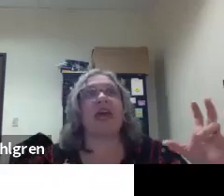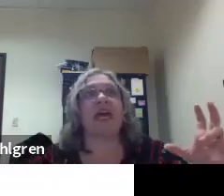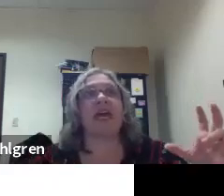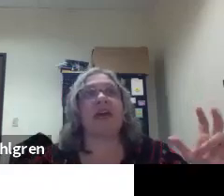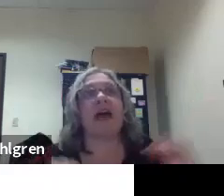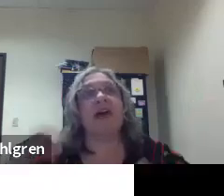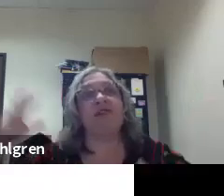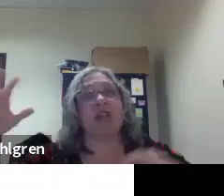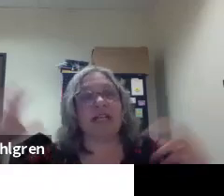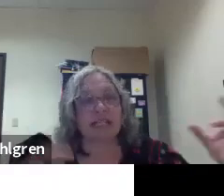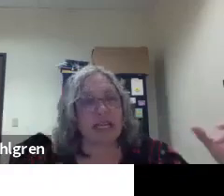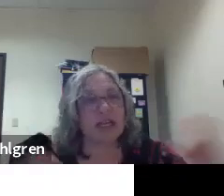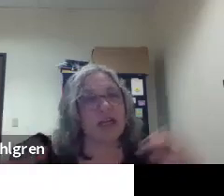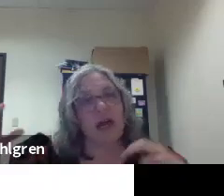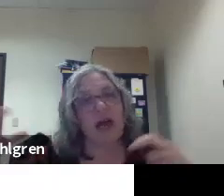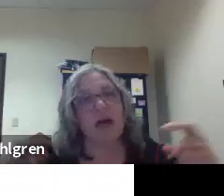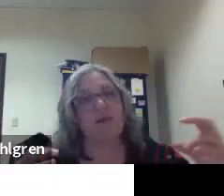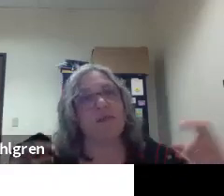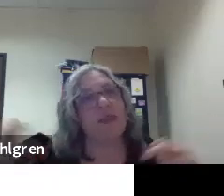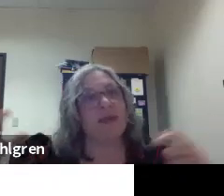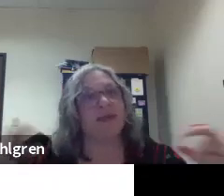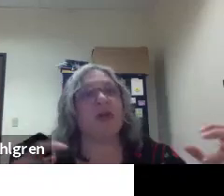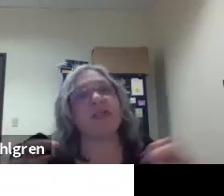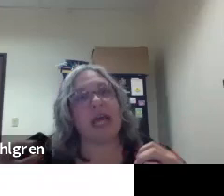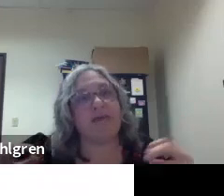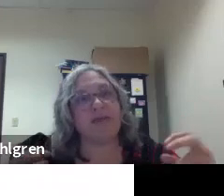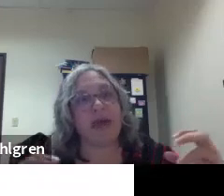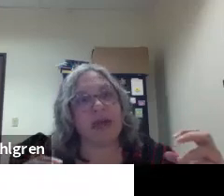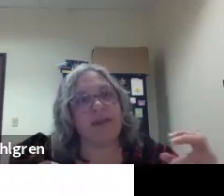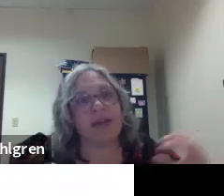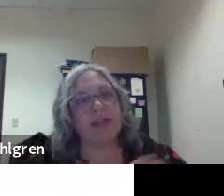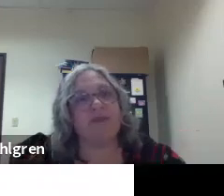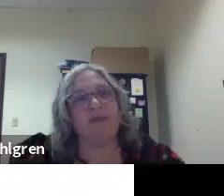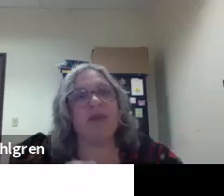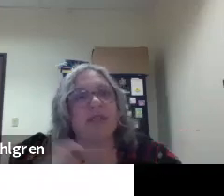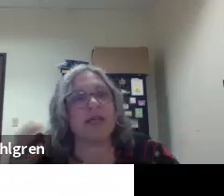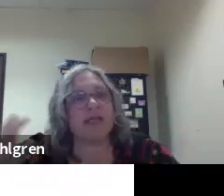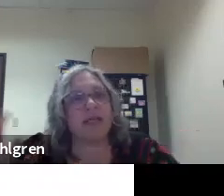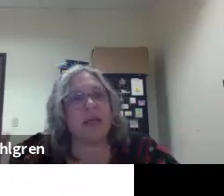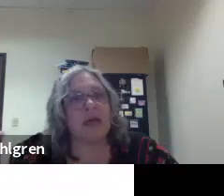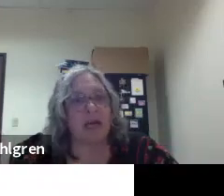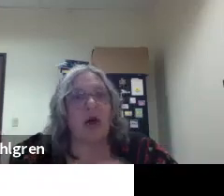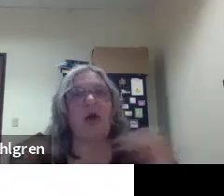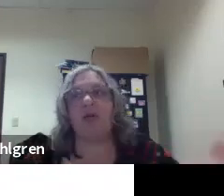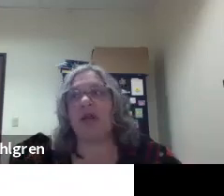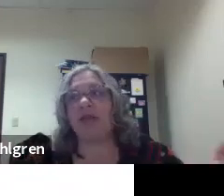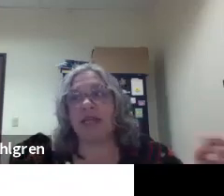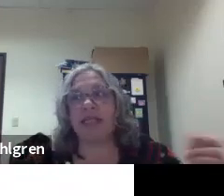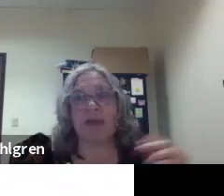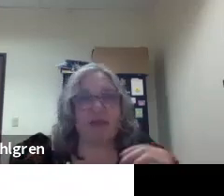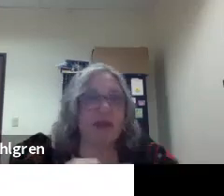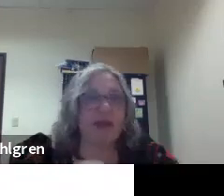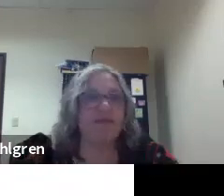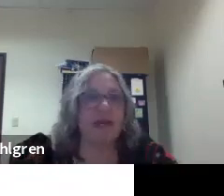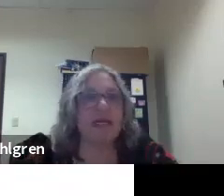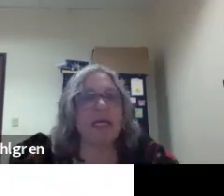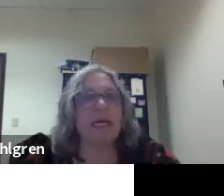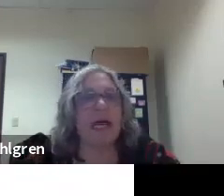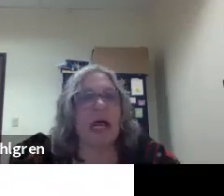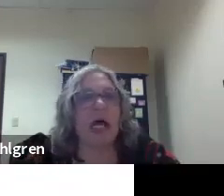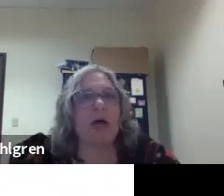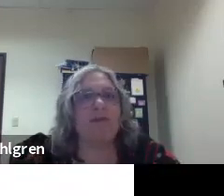if they adjusted certain types of benefits versus an all or nothing type of